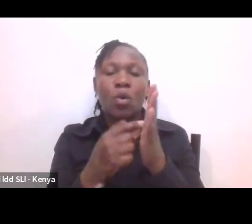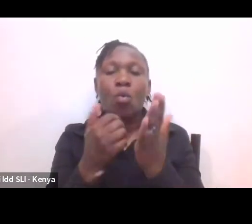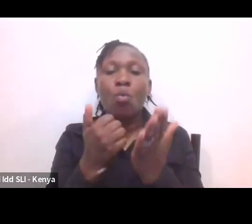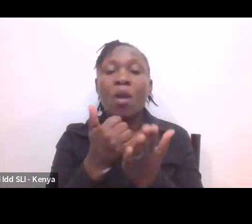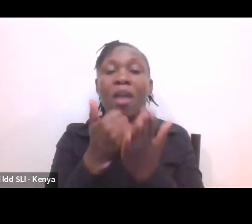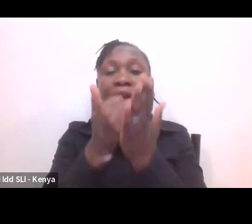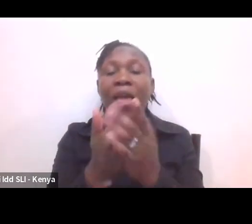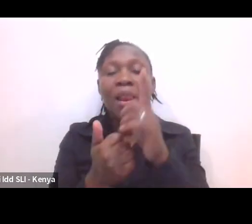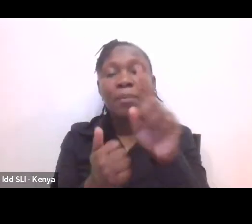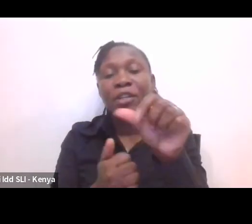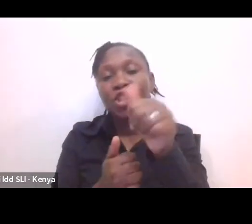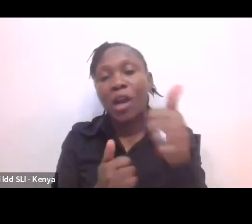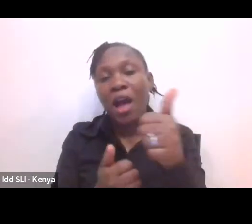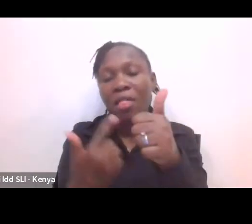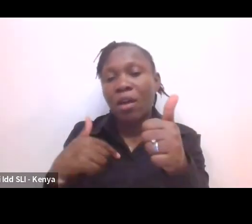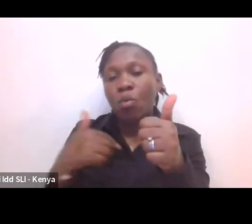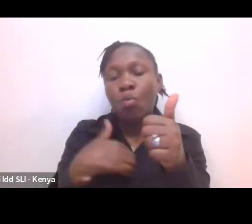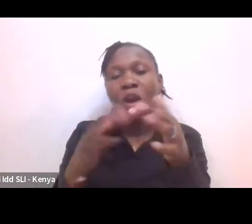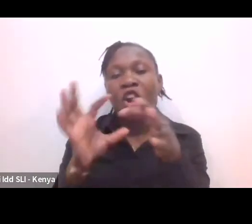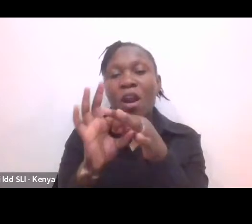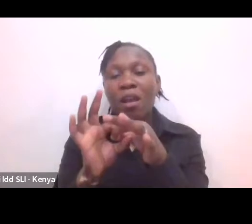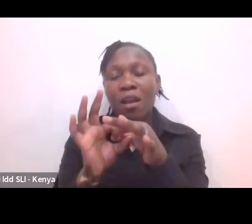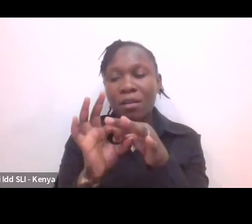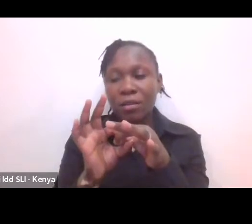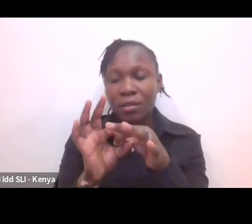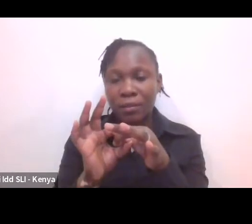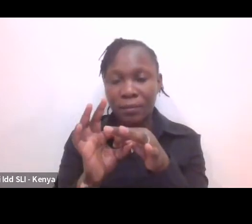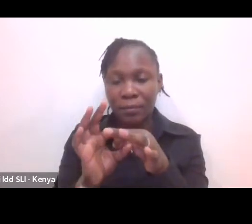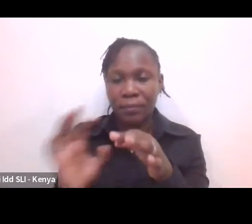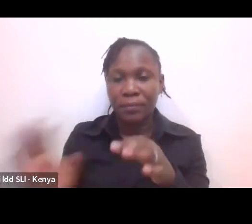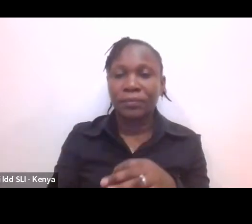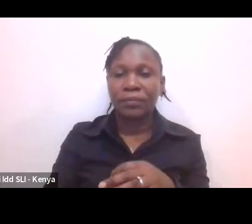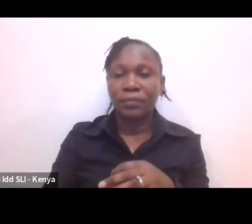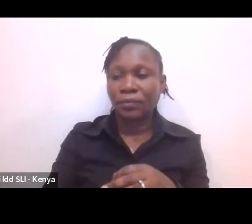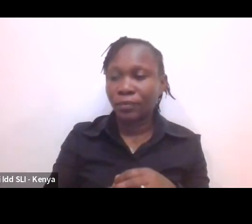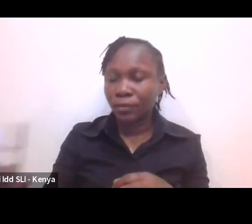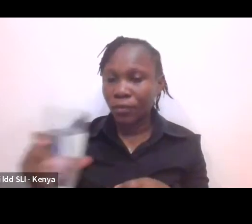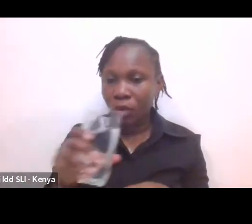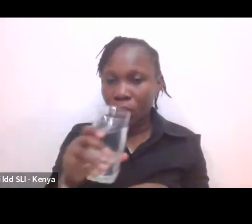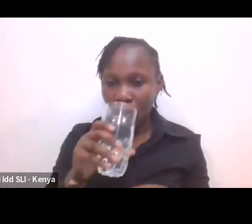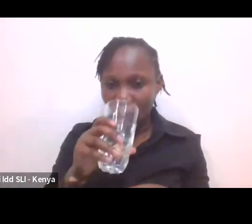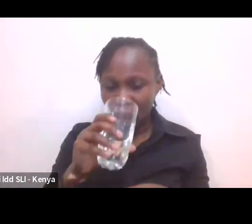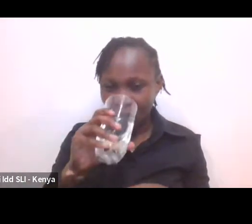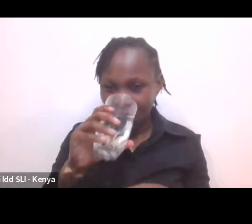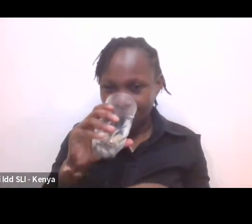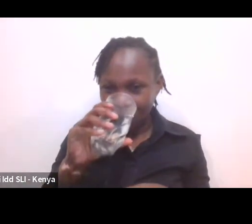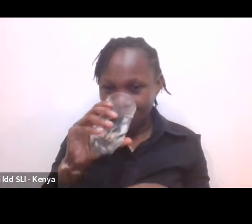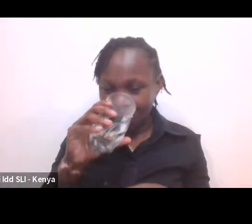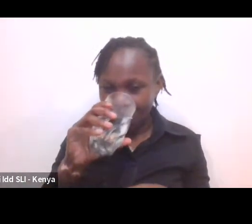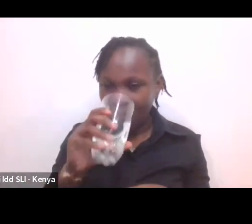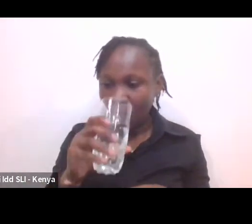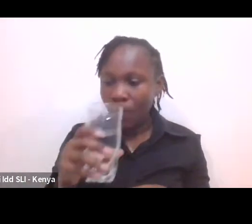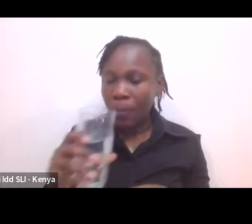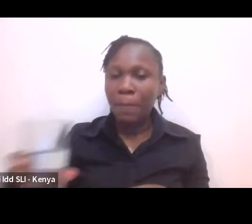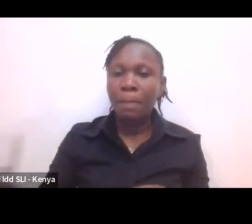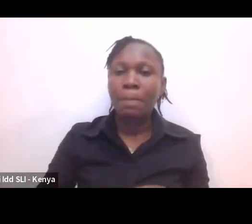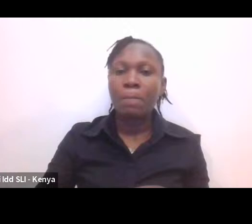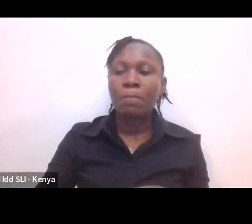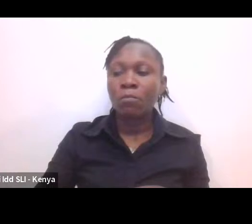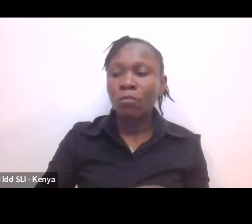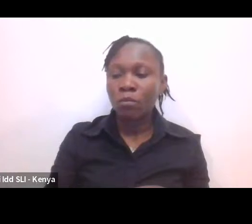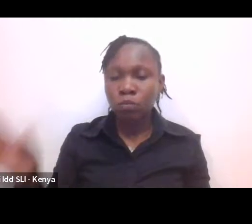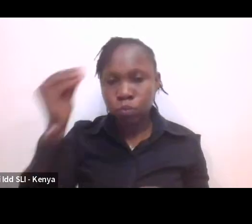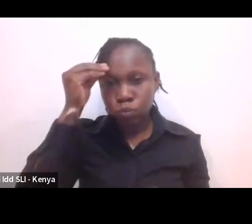connect. It's well known from research that students who follow a music curriculum characteristically have